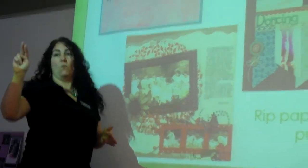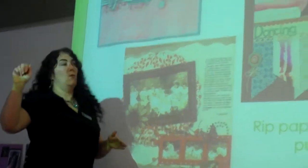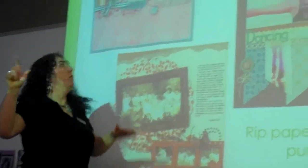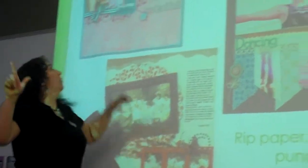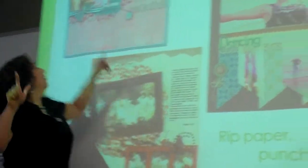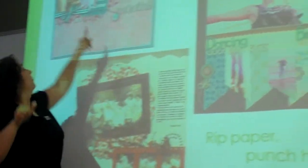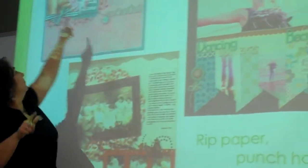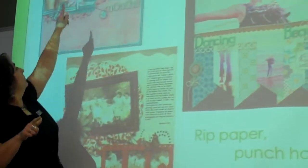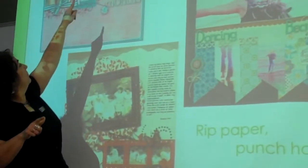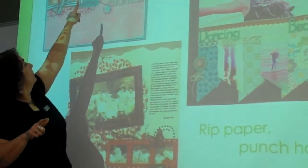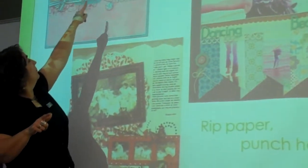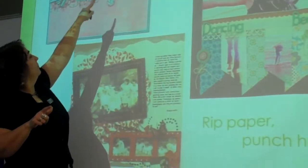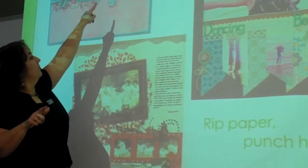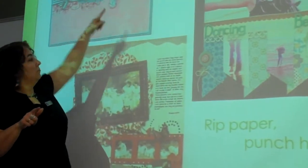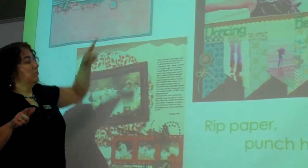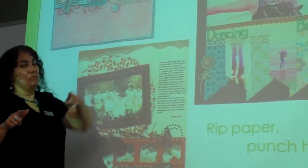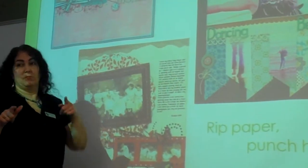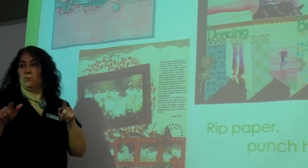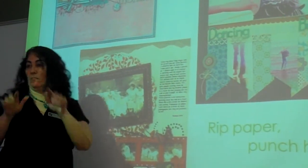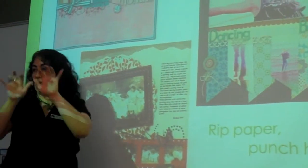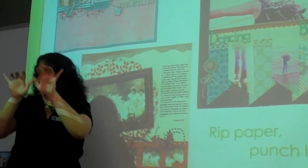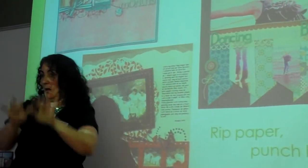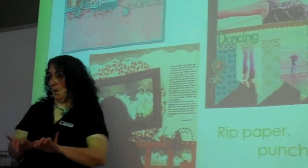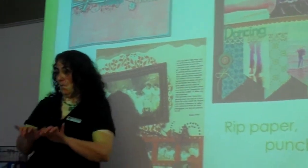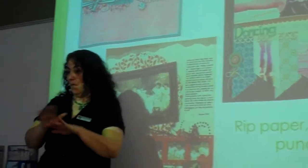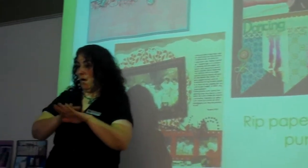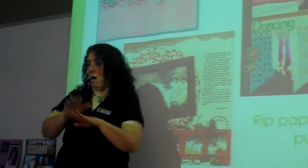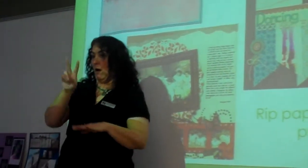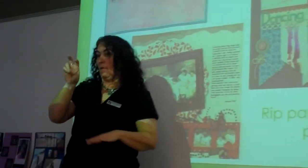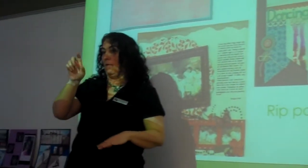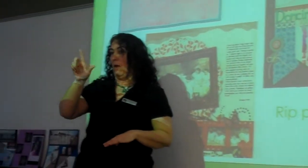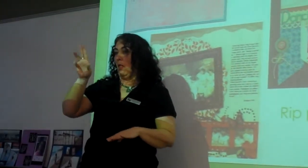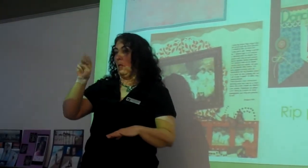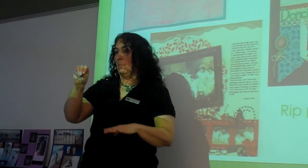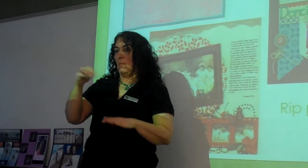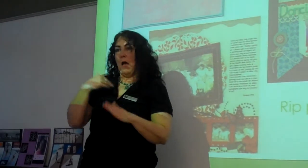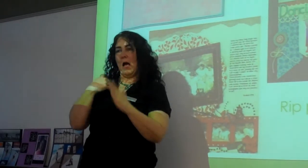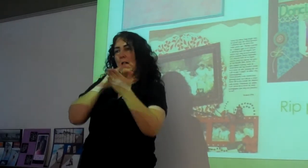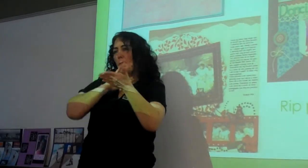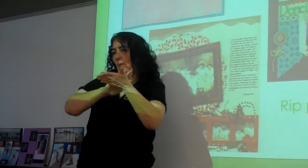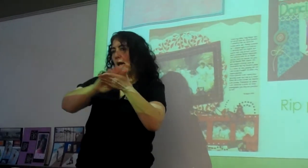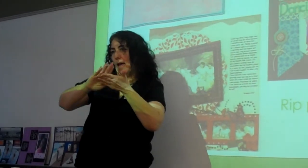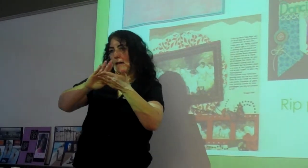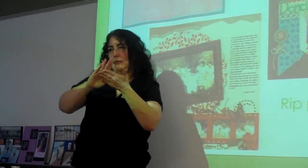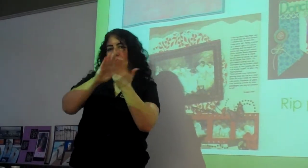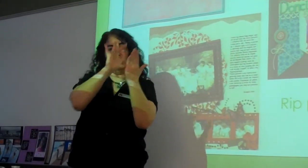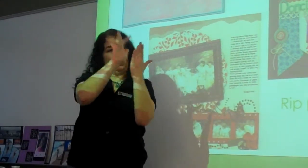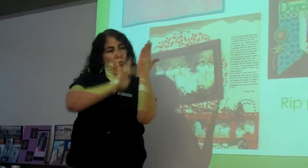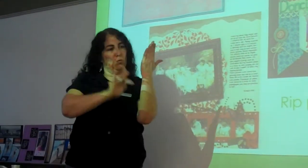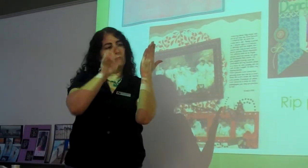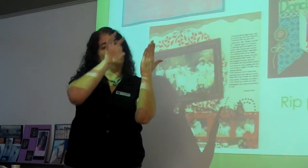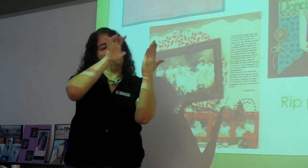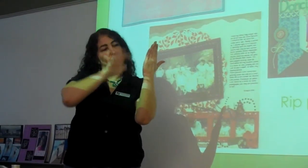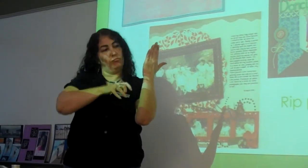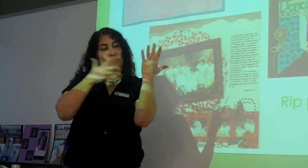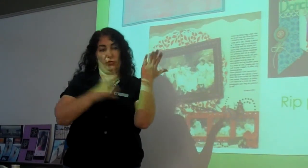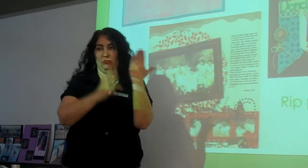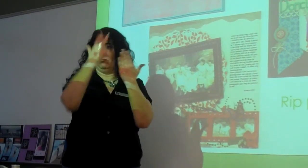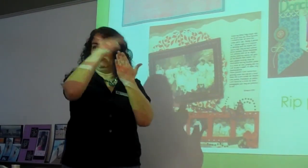Or you can design, just draw different designs on there as well. You know, with the vellum paper, you see that